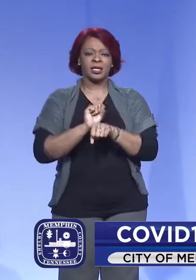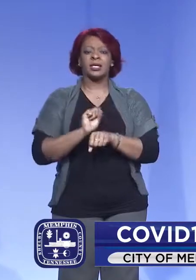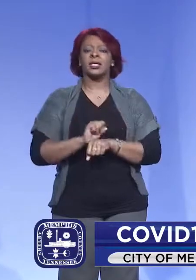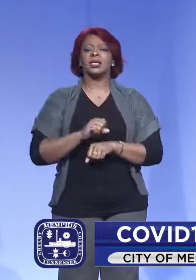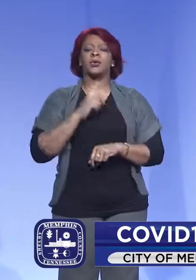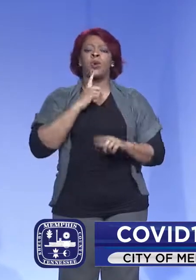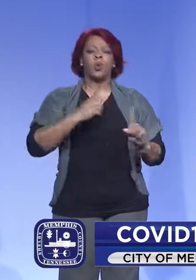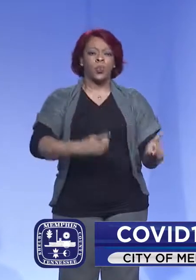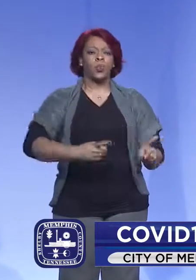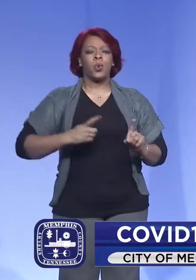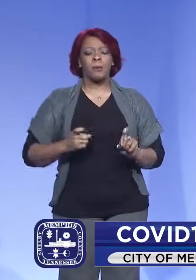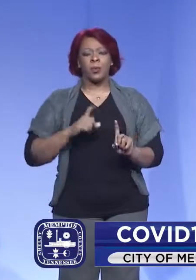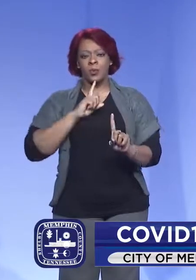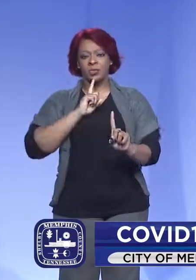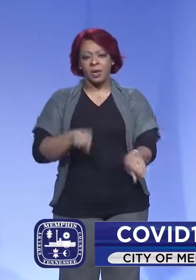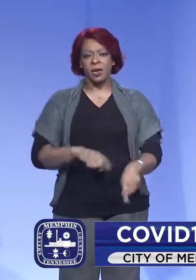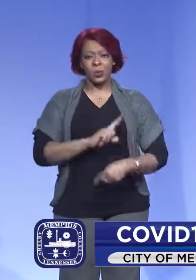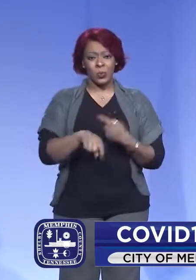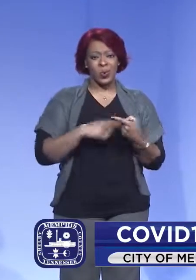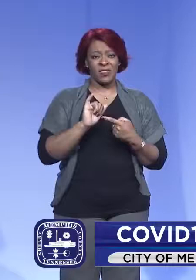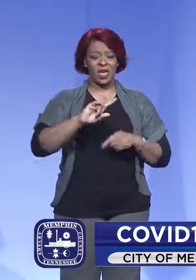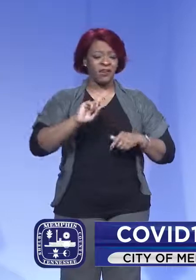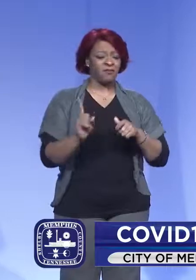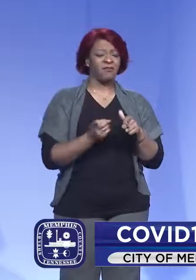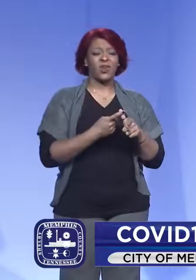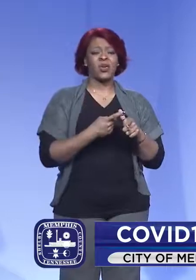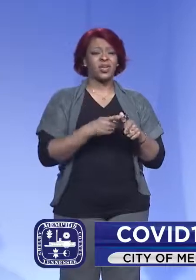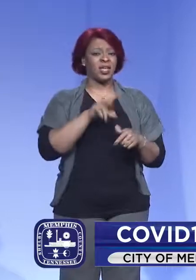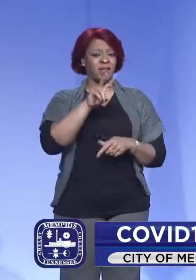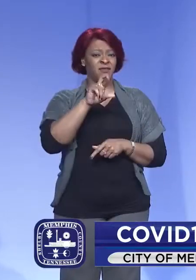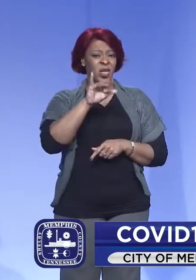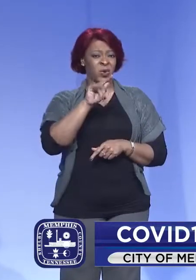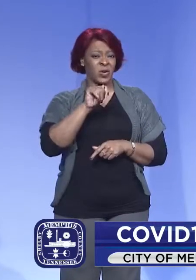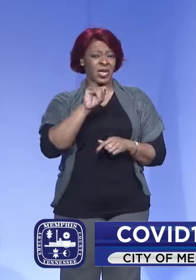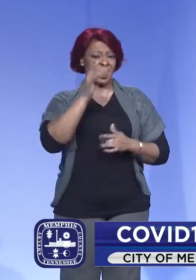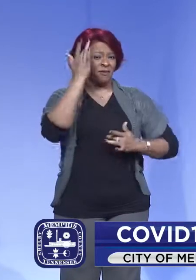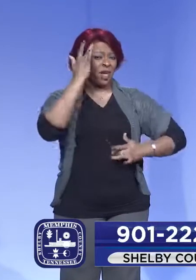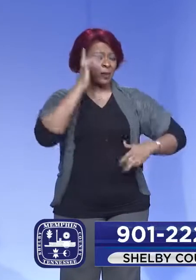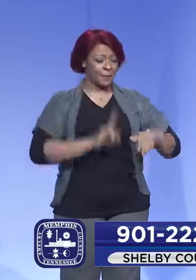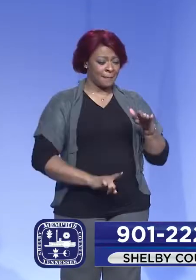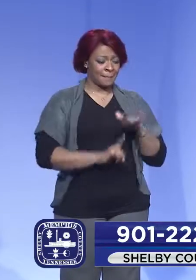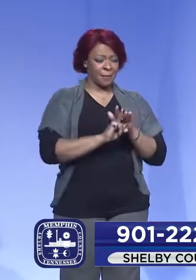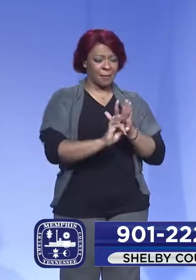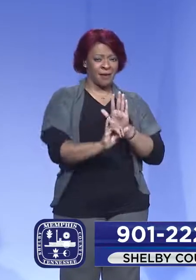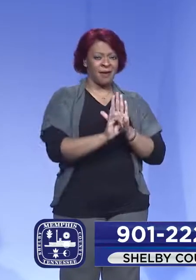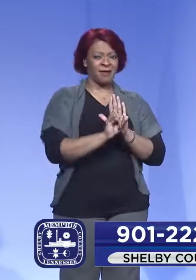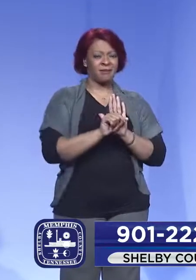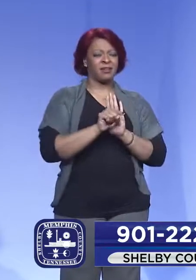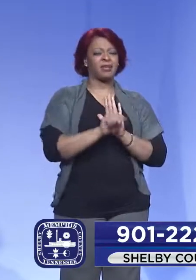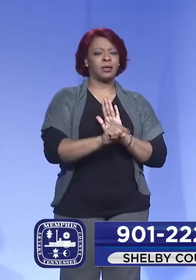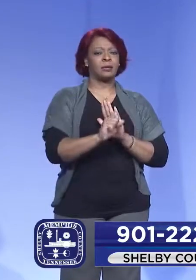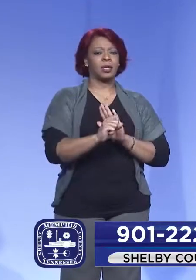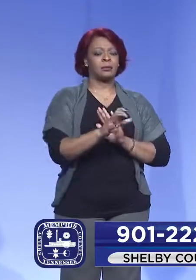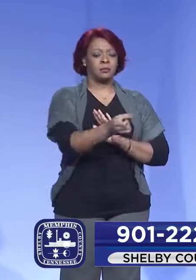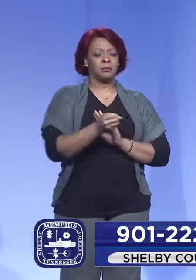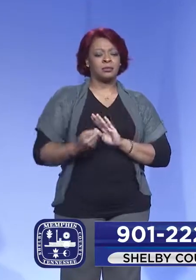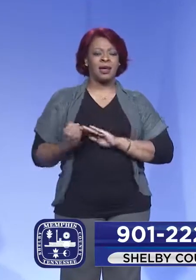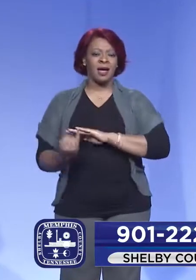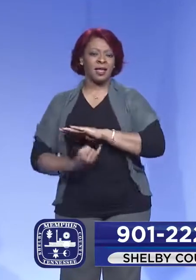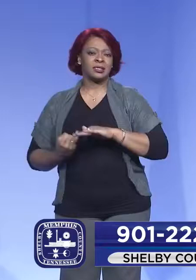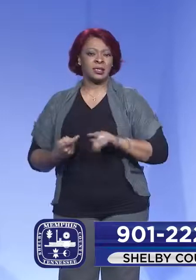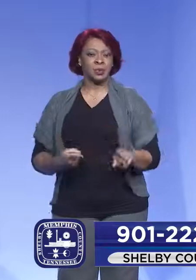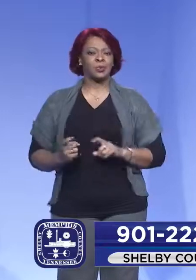very rapid response for when that first variant case was identified so that we could isolate very